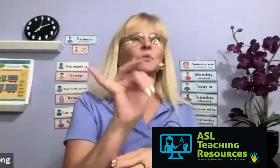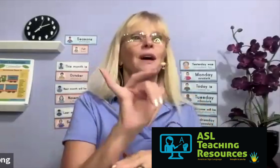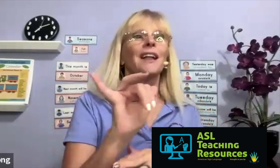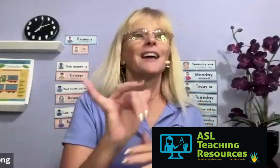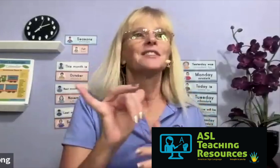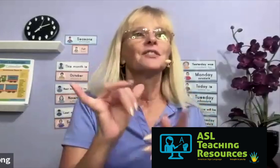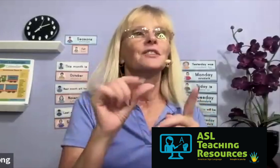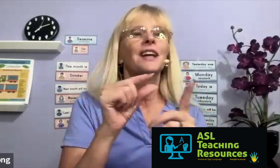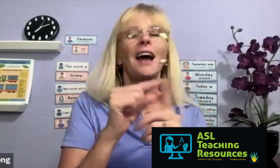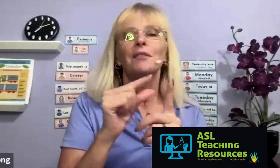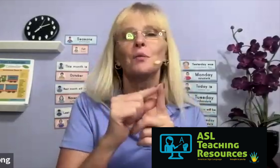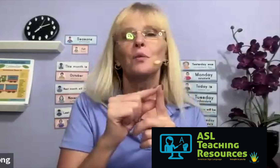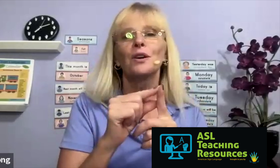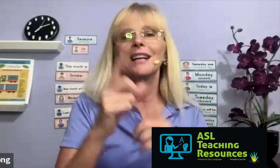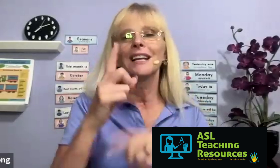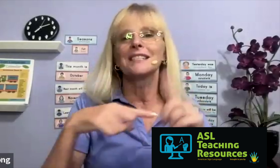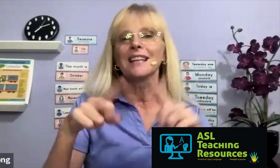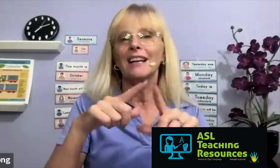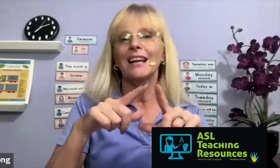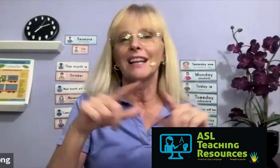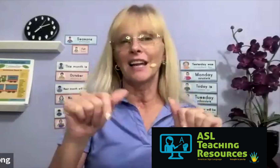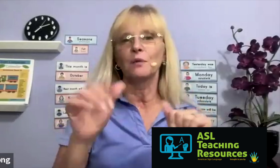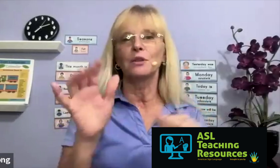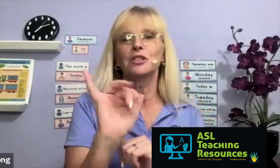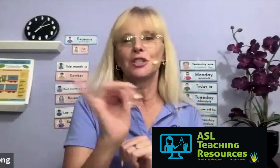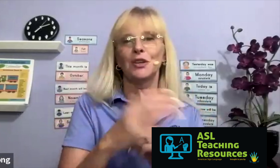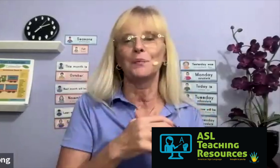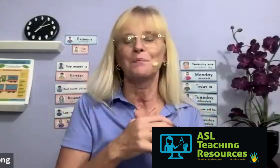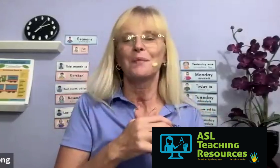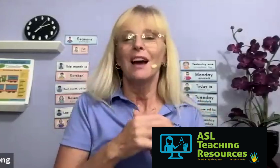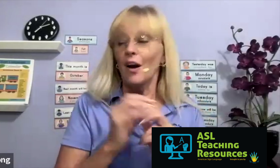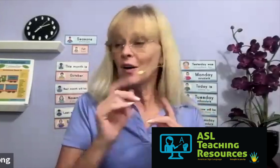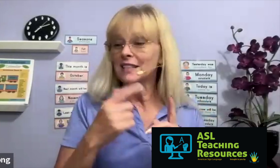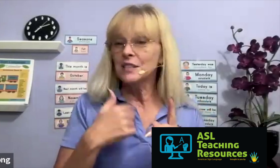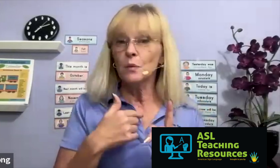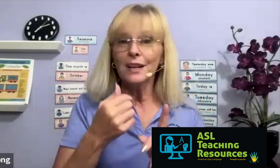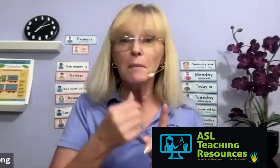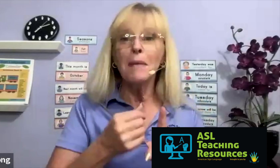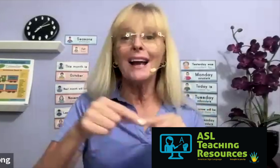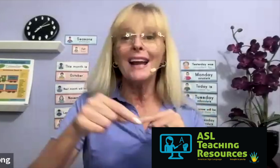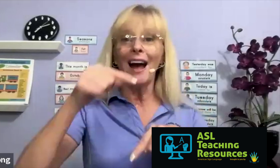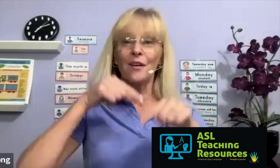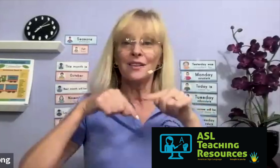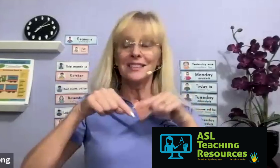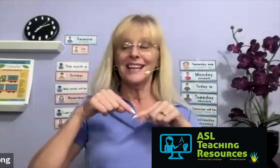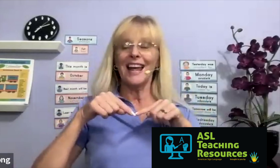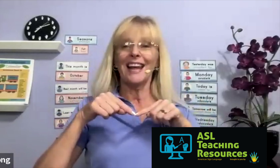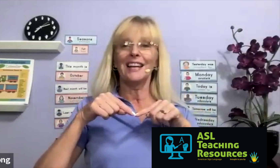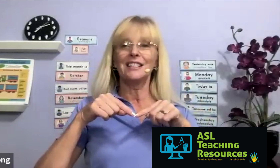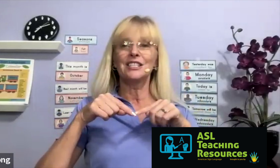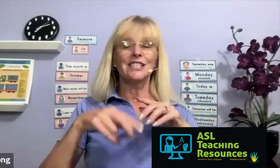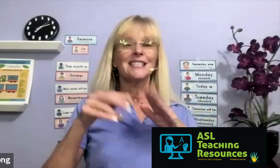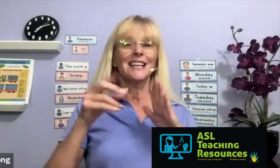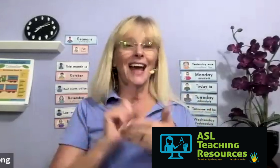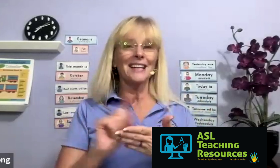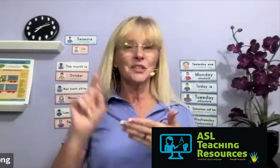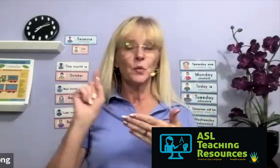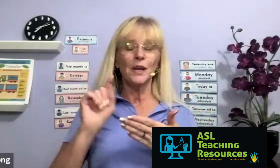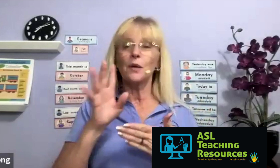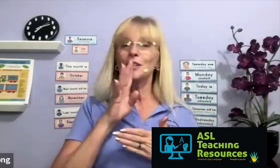well as they're going to have the word in sign language too. Okay, so we're going to back out, and just last week we